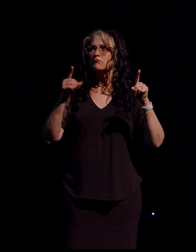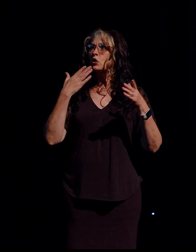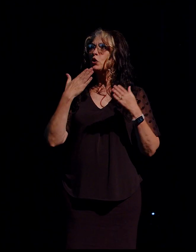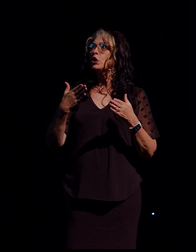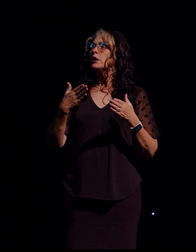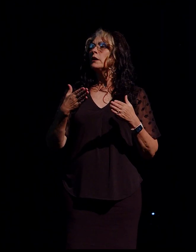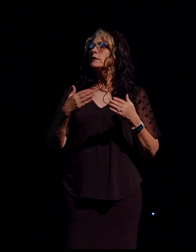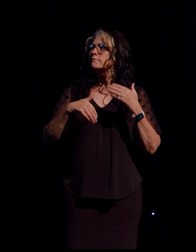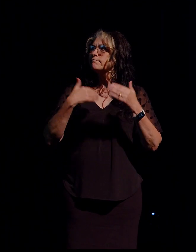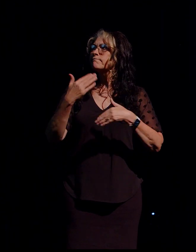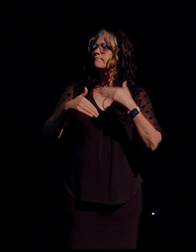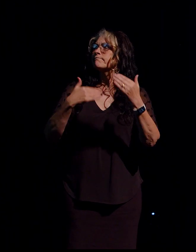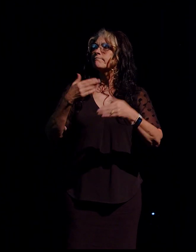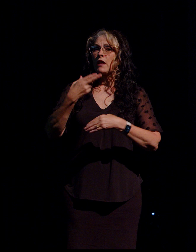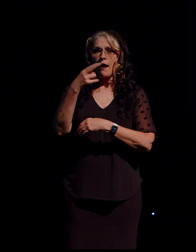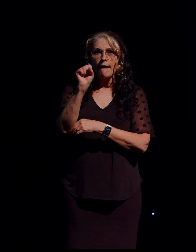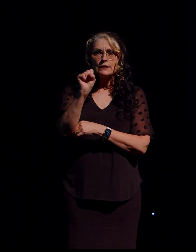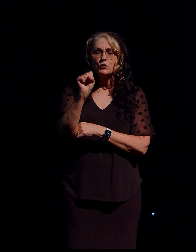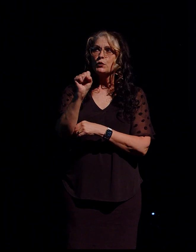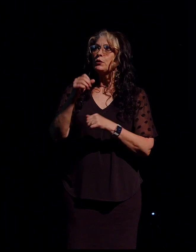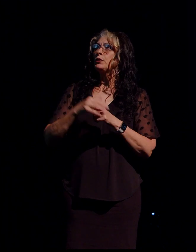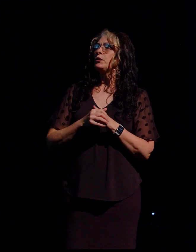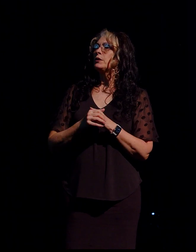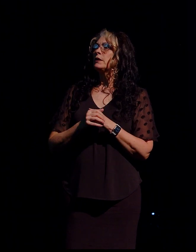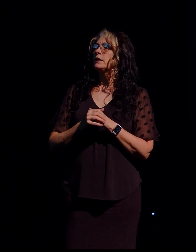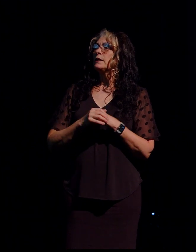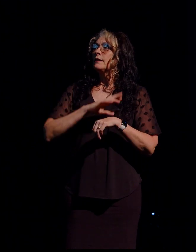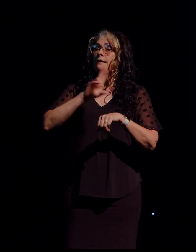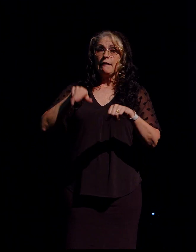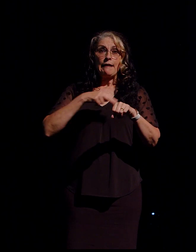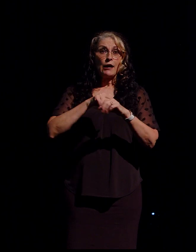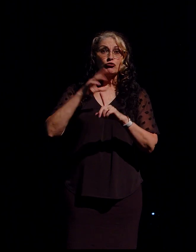led to another, and then by high school I was